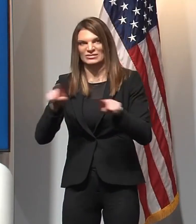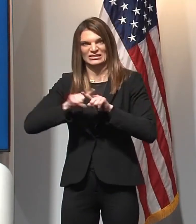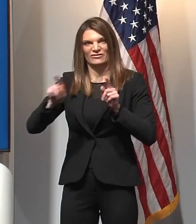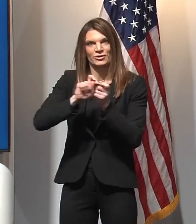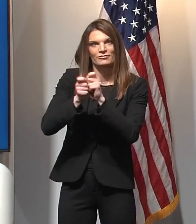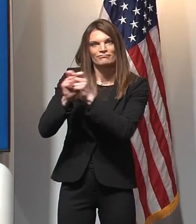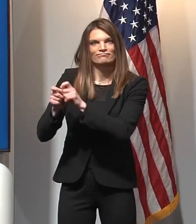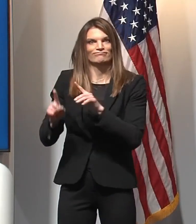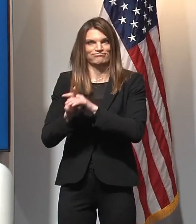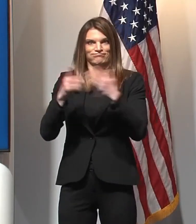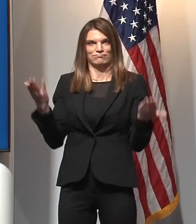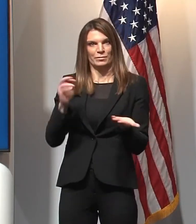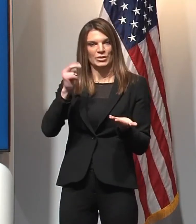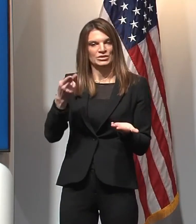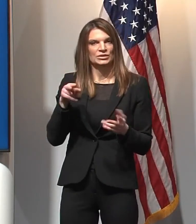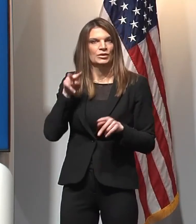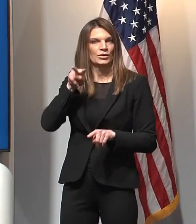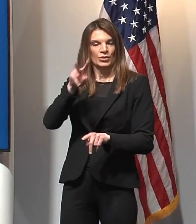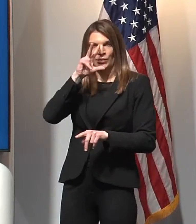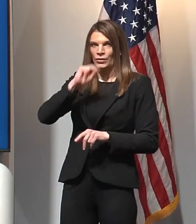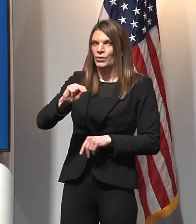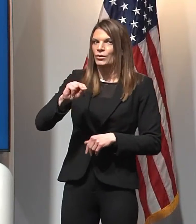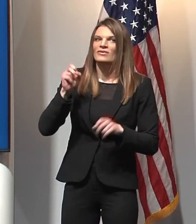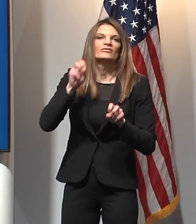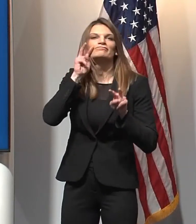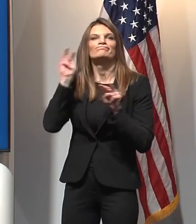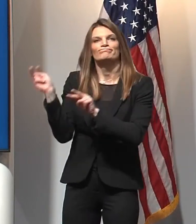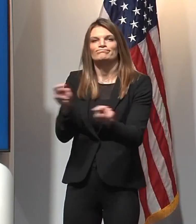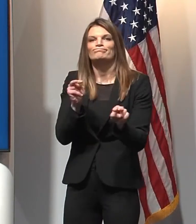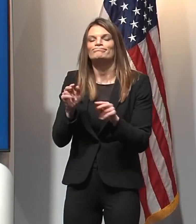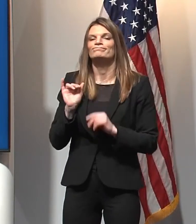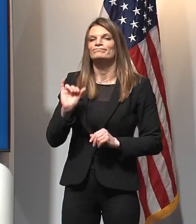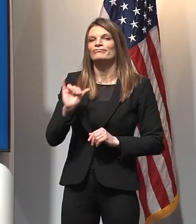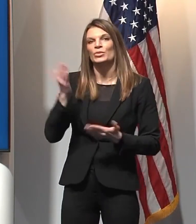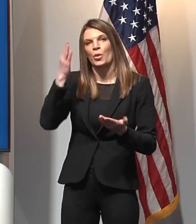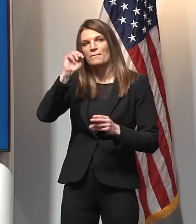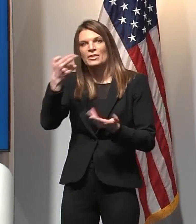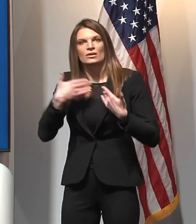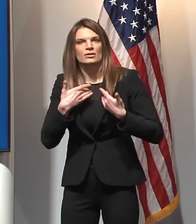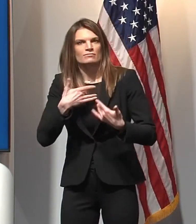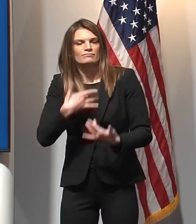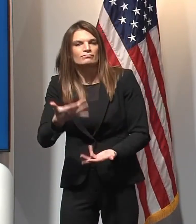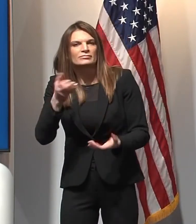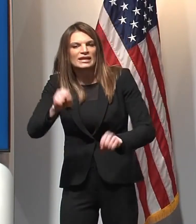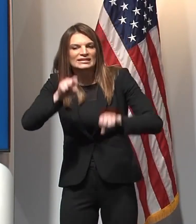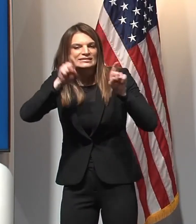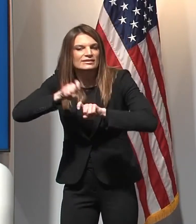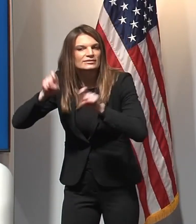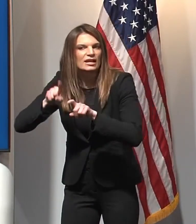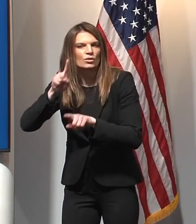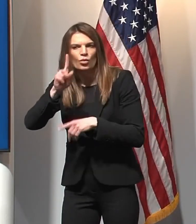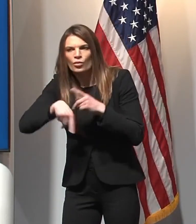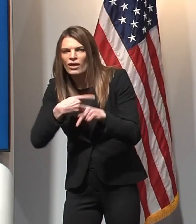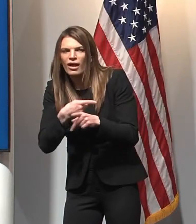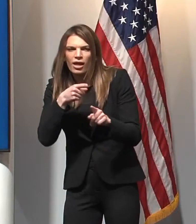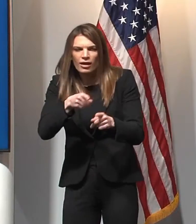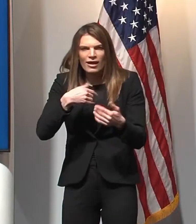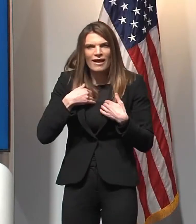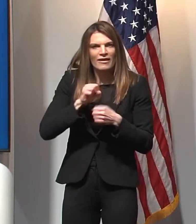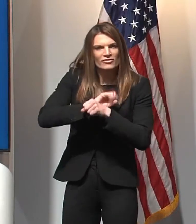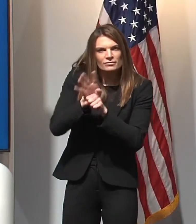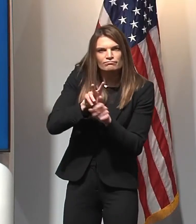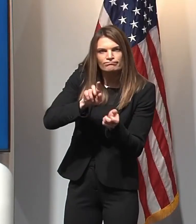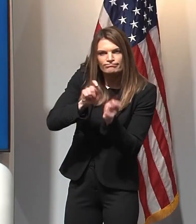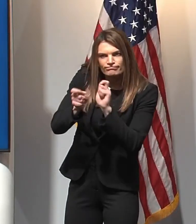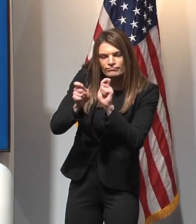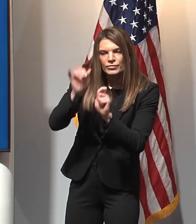variants. Now, I know Dr. J will have more to say on this soon. I'd also like to announce steps we are taking to respond to rising